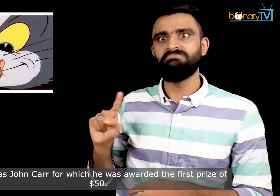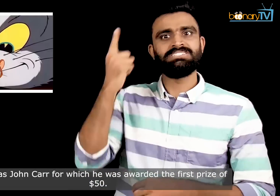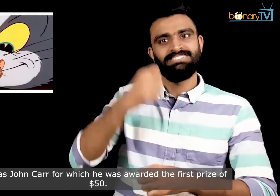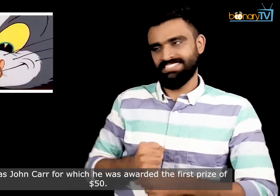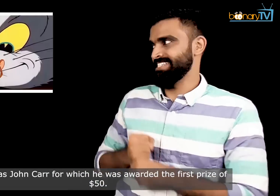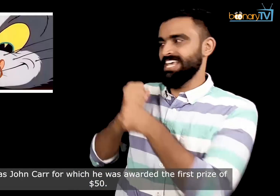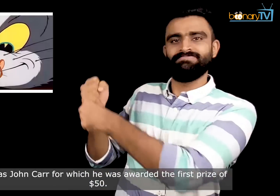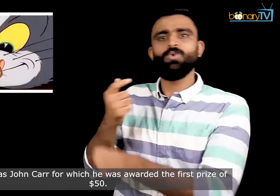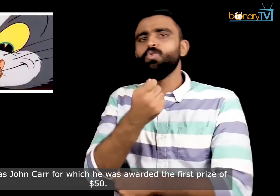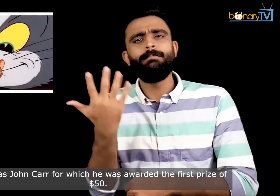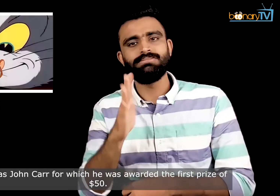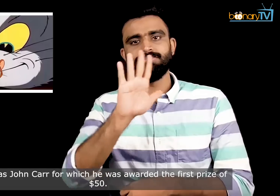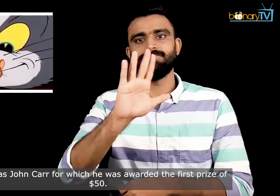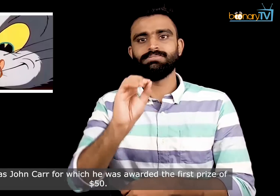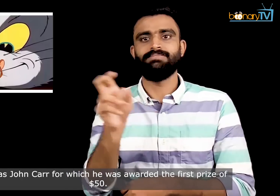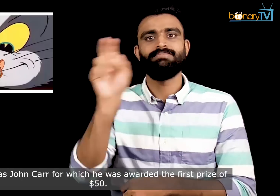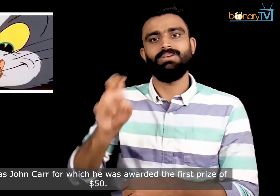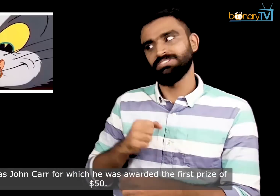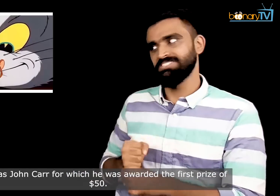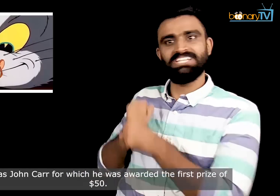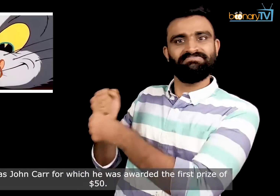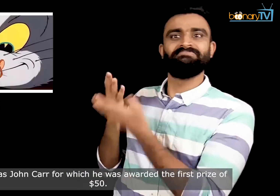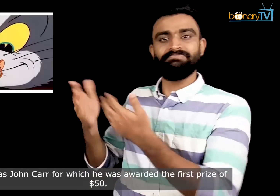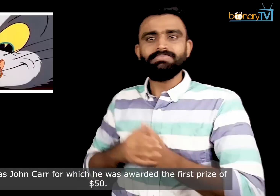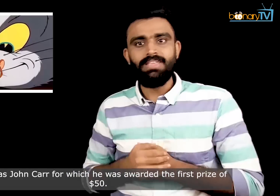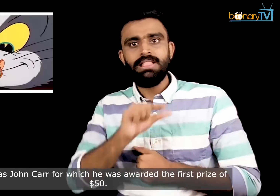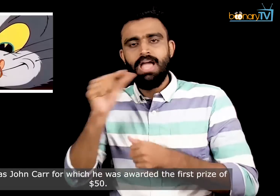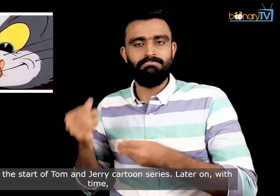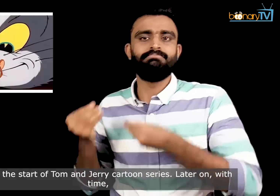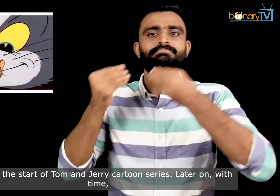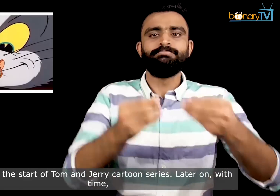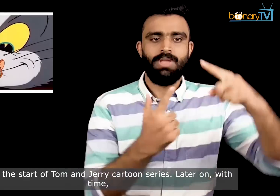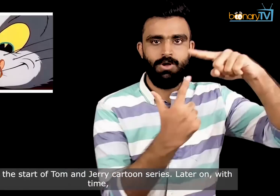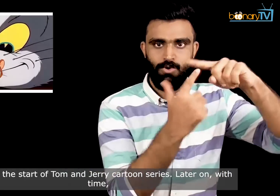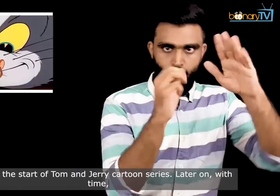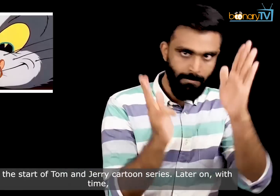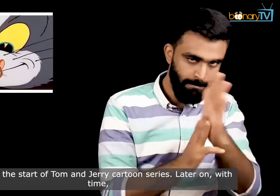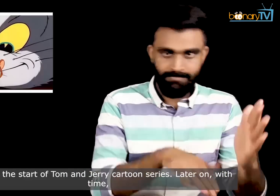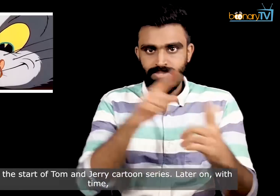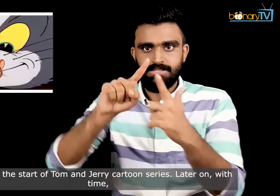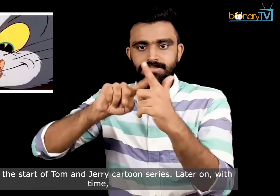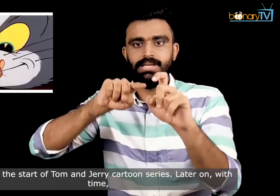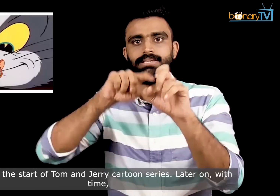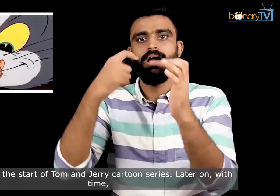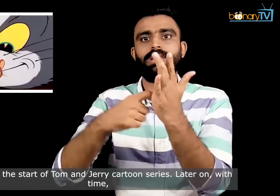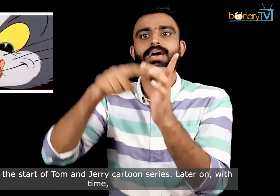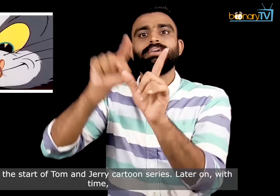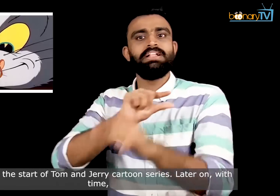which he was awarded the first prize of $50. This was the start of Tom and Jerry cartoon